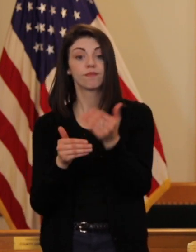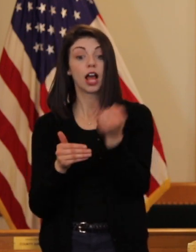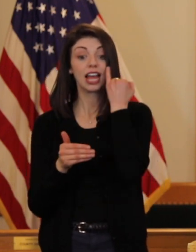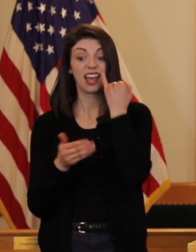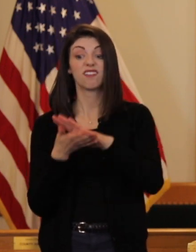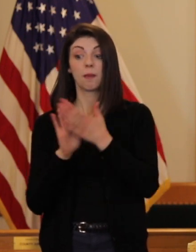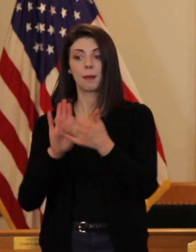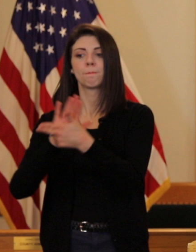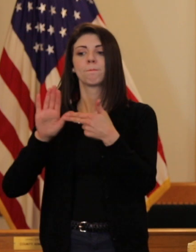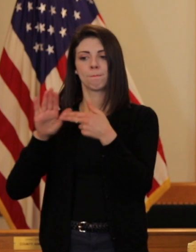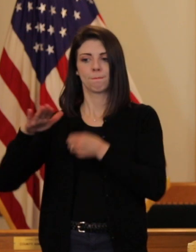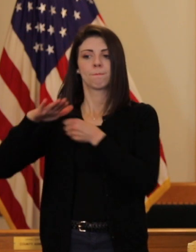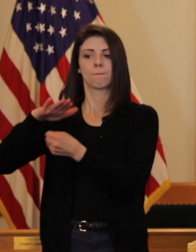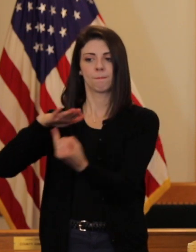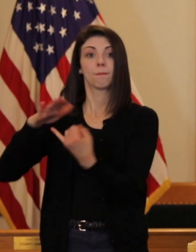safe place